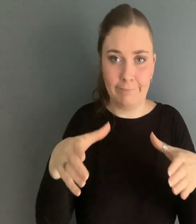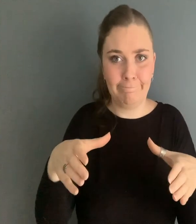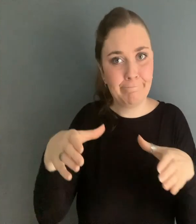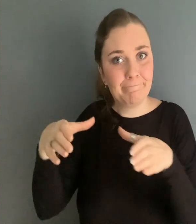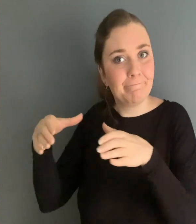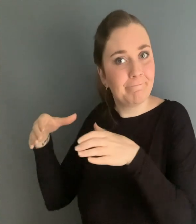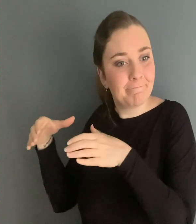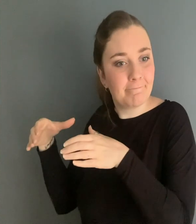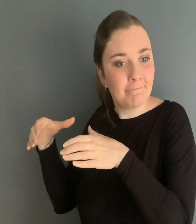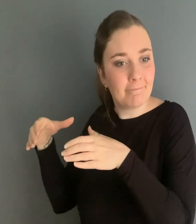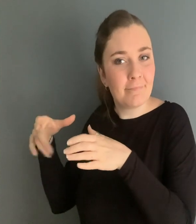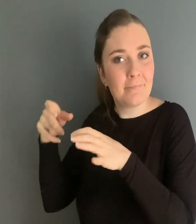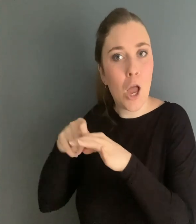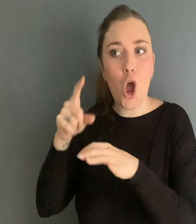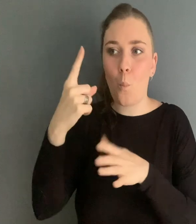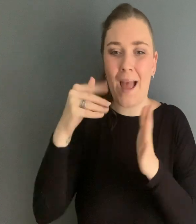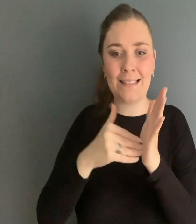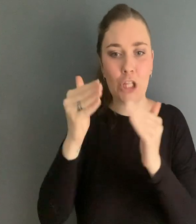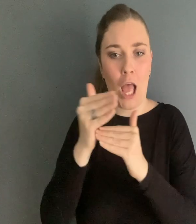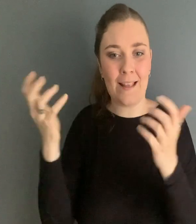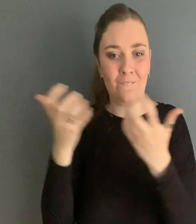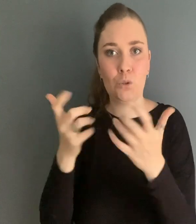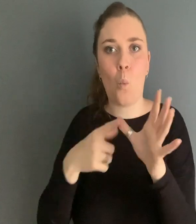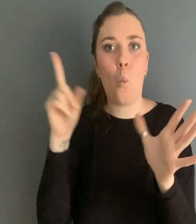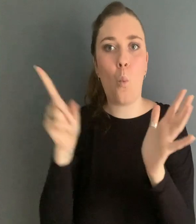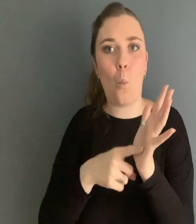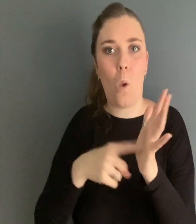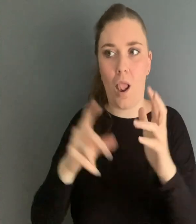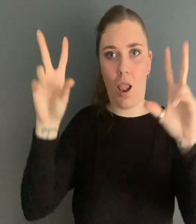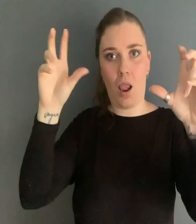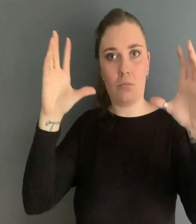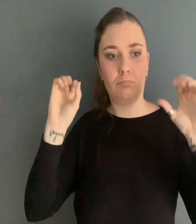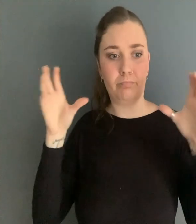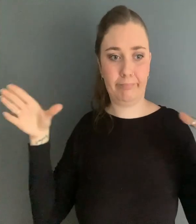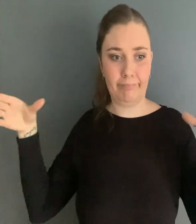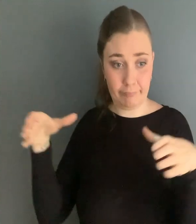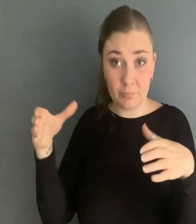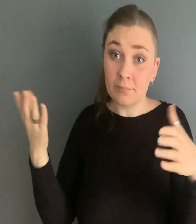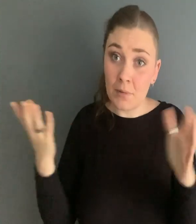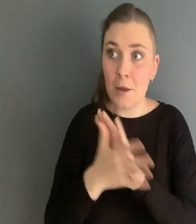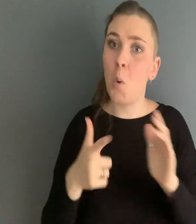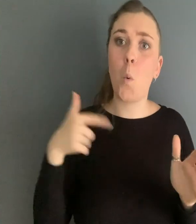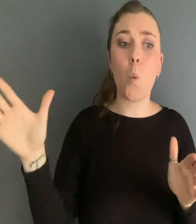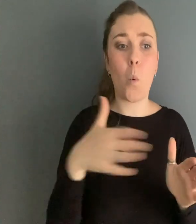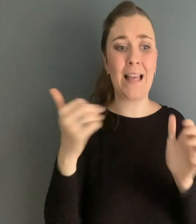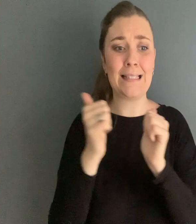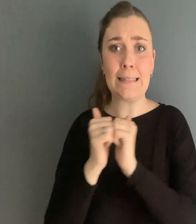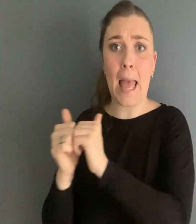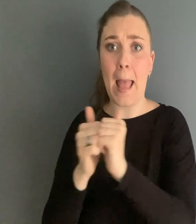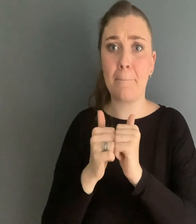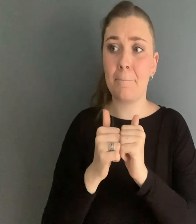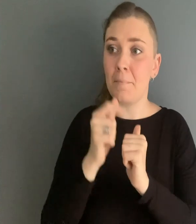by the one size fits all ideology. That is, we all have the same